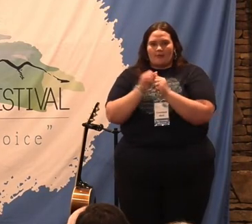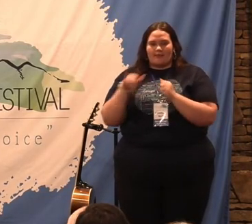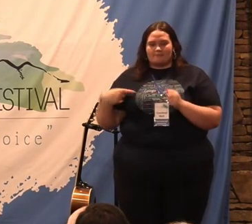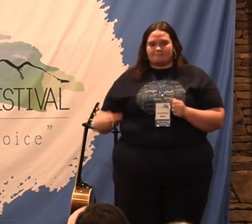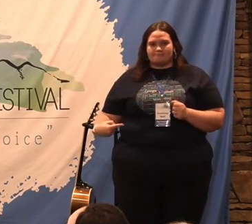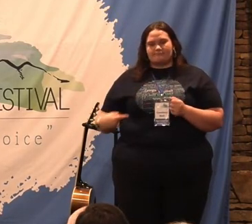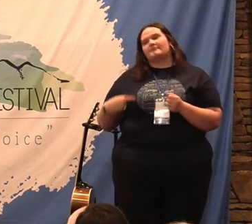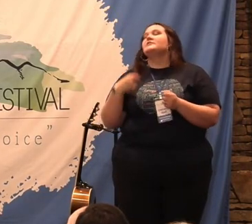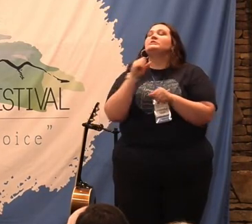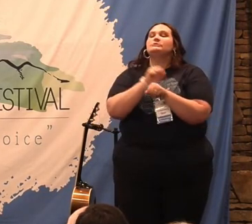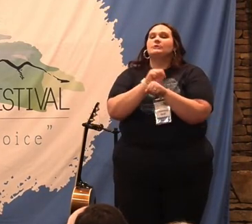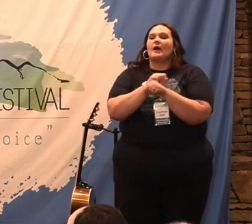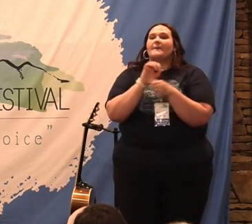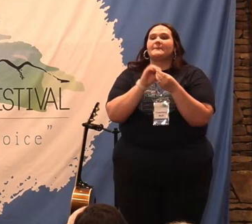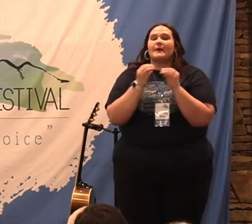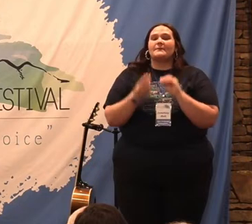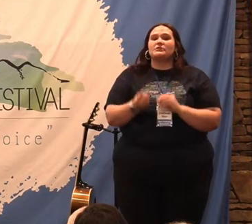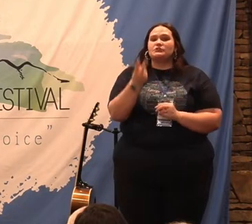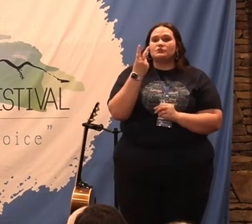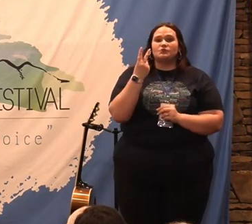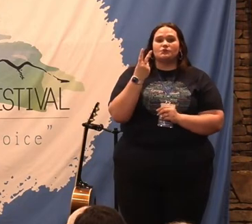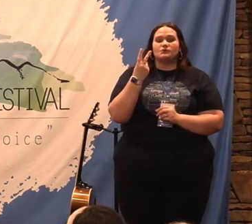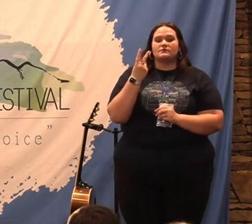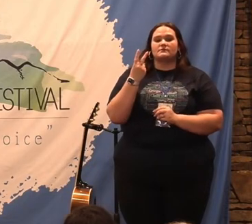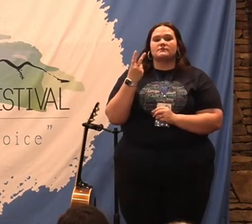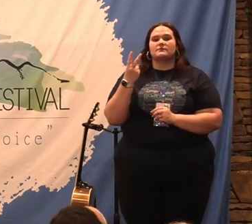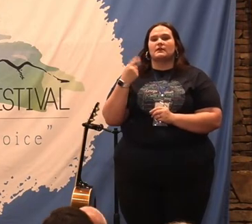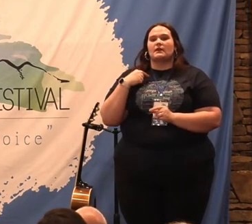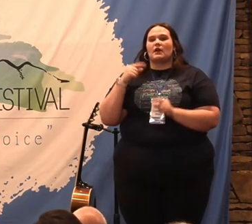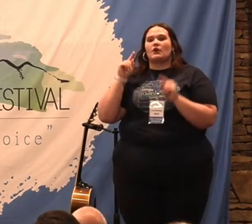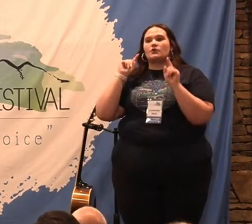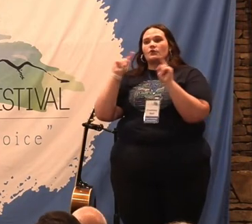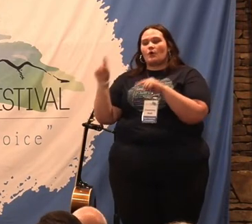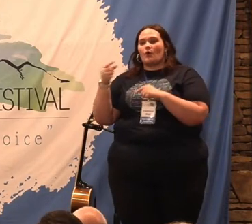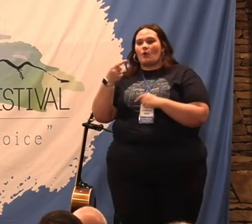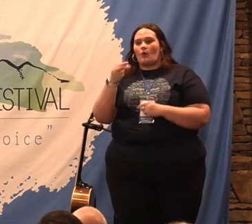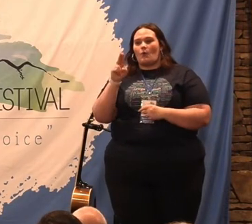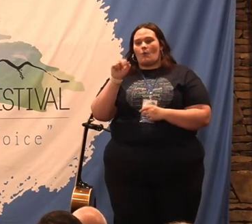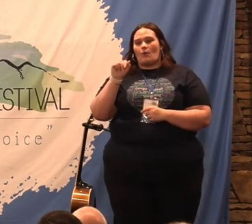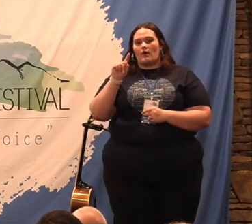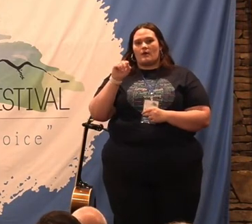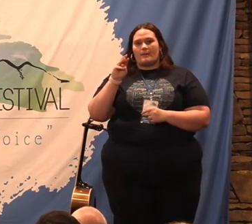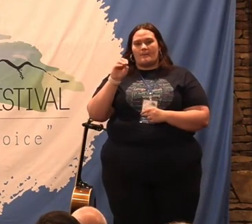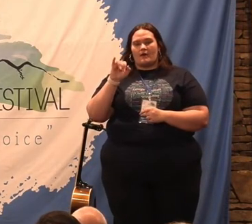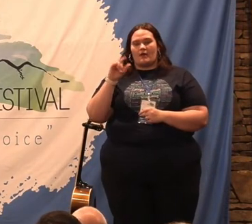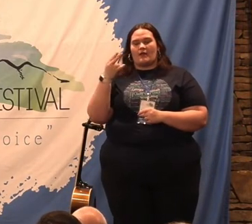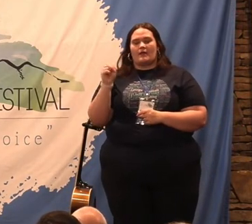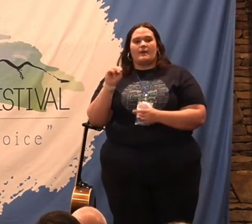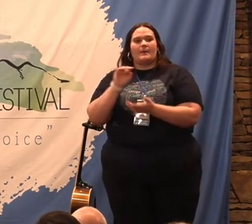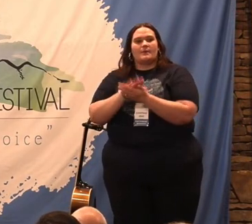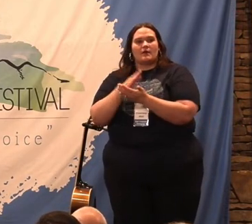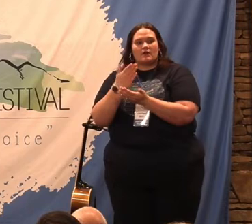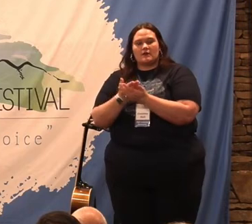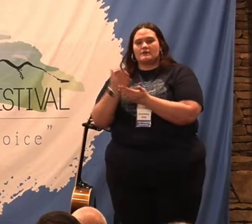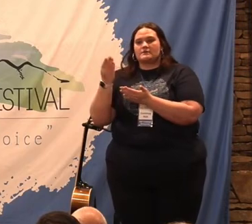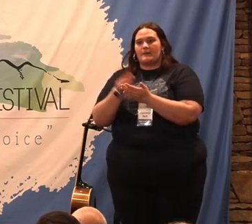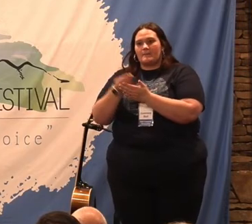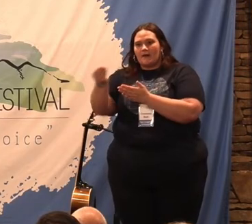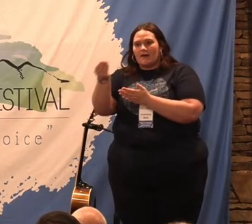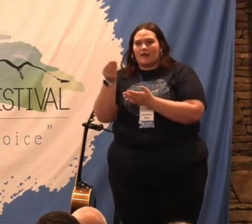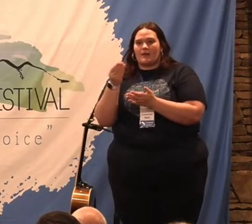Job number two, stop by the Guatemalan bakery to get some Guatemalan bread for our Guatemalan